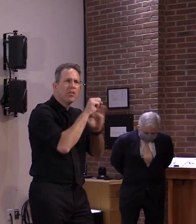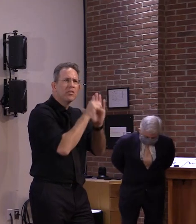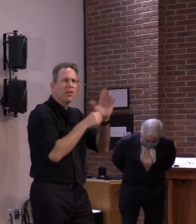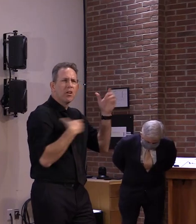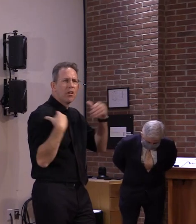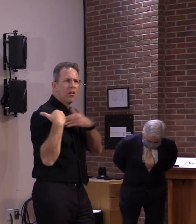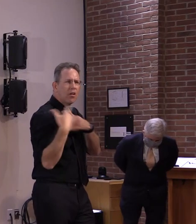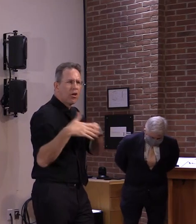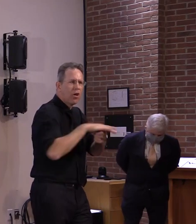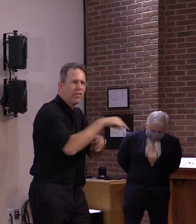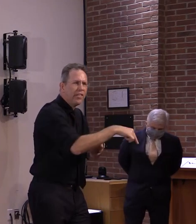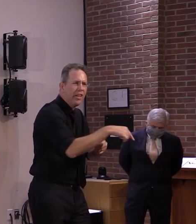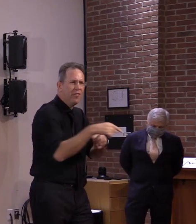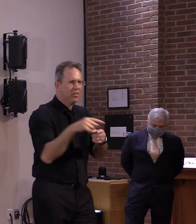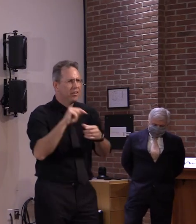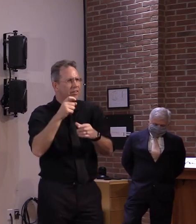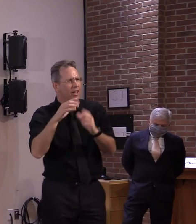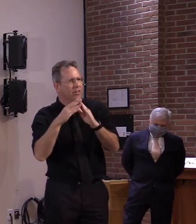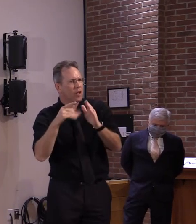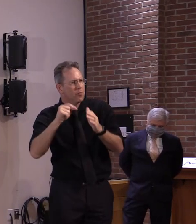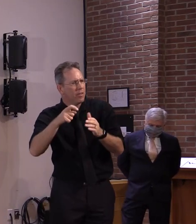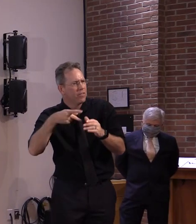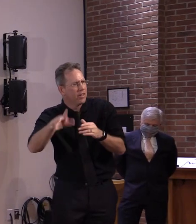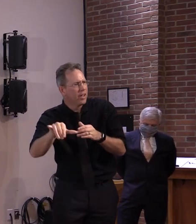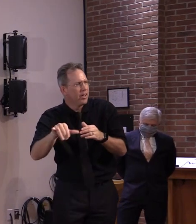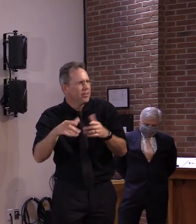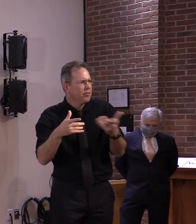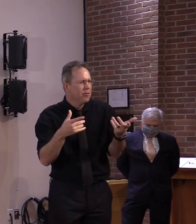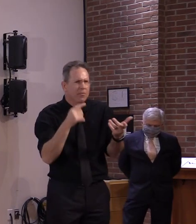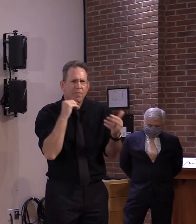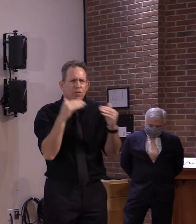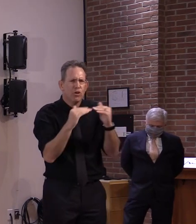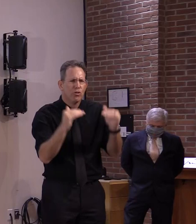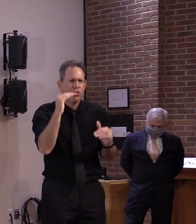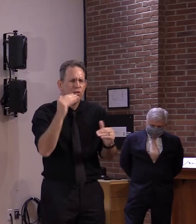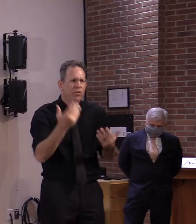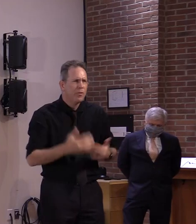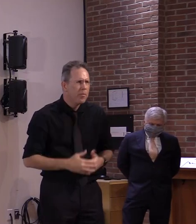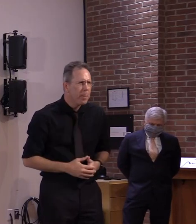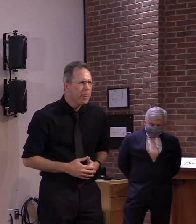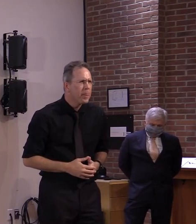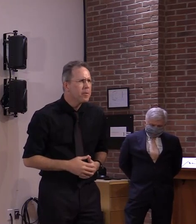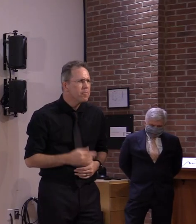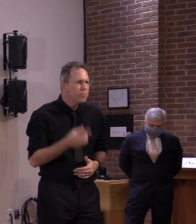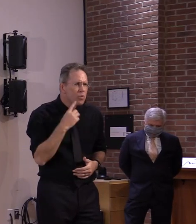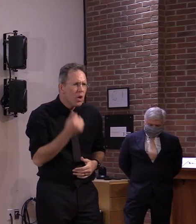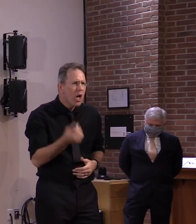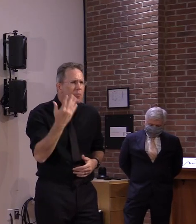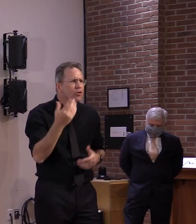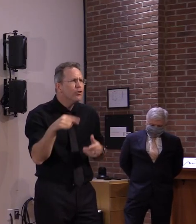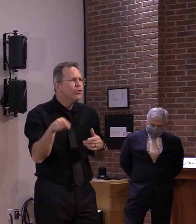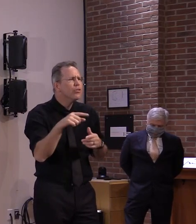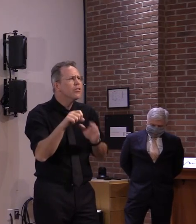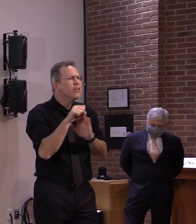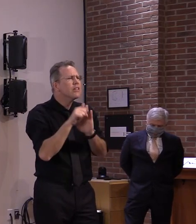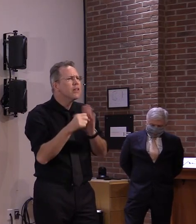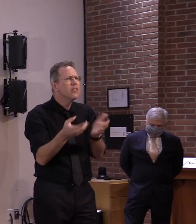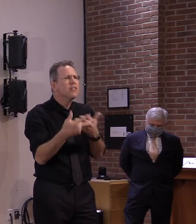I'm just wondering if it's ever quantified how much the state is saving by towns like Chester and Wynn while providing their own law enforcement.